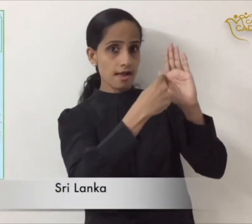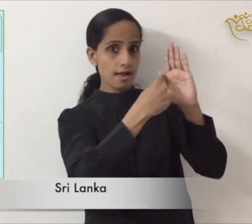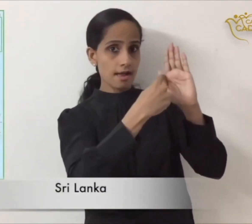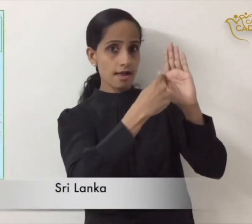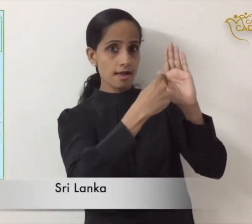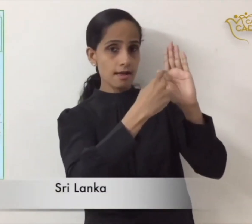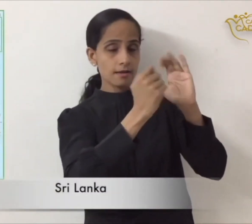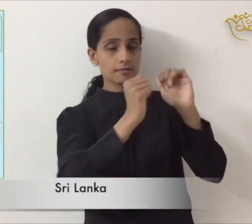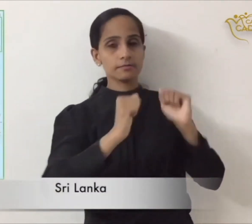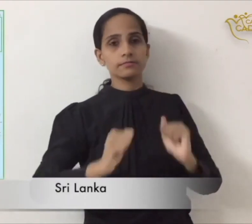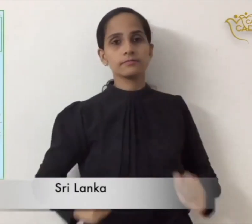Sri Lanka.